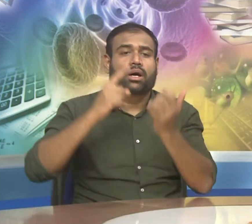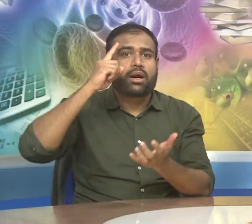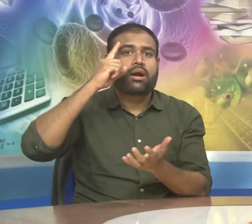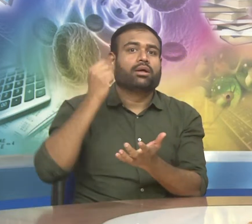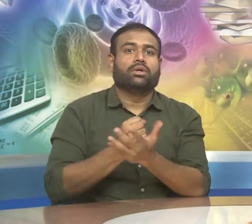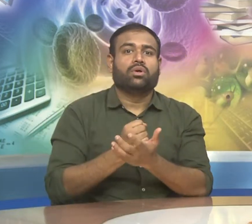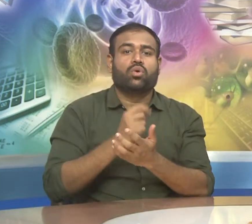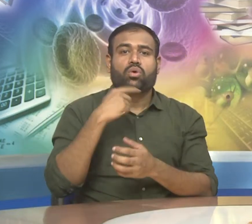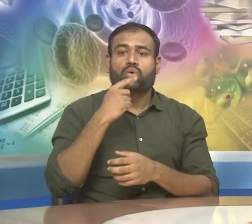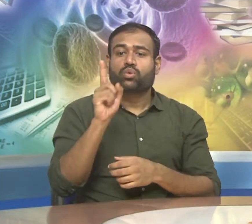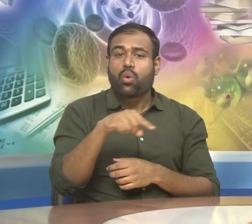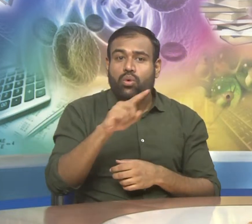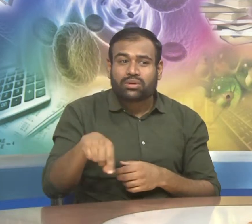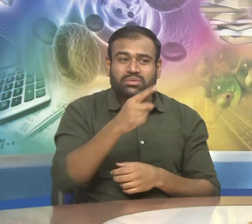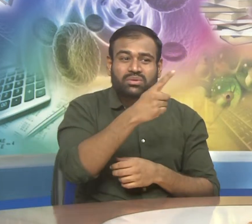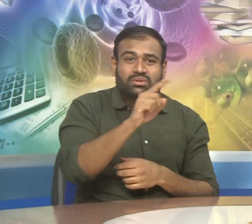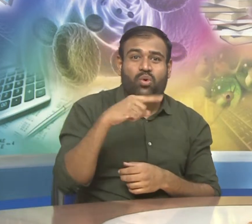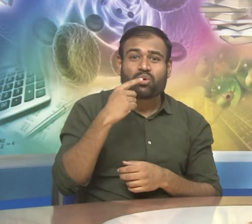or dispute cases.